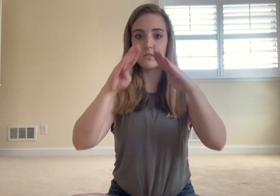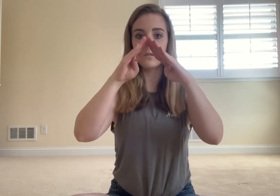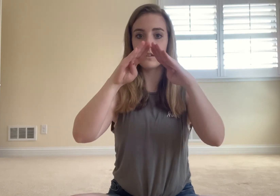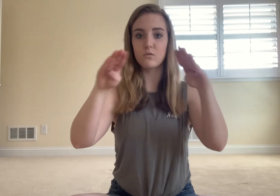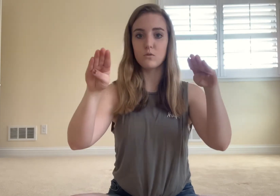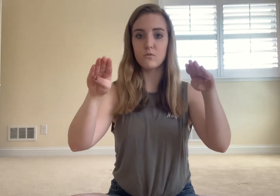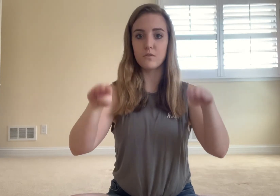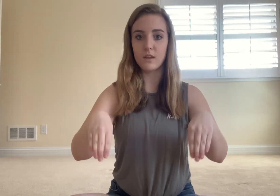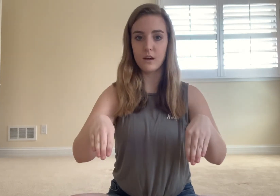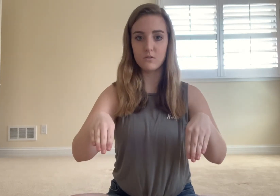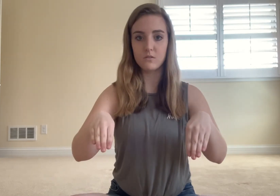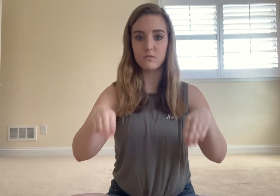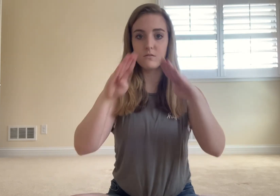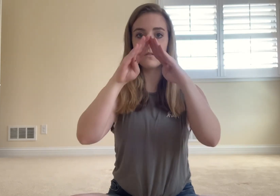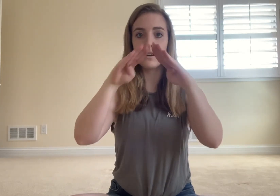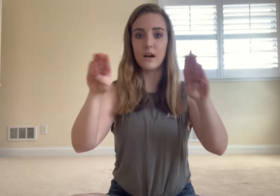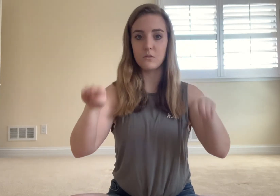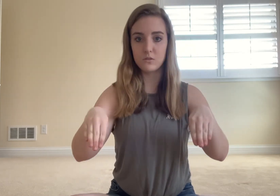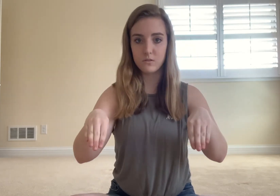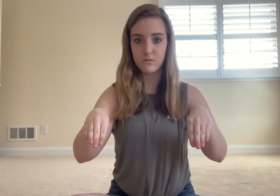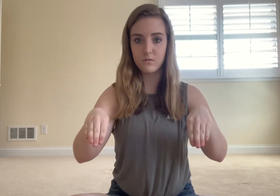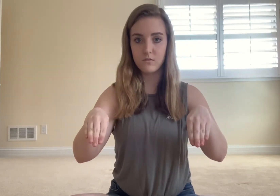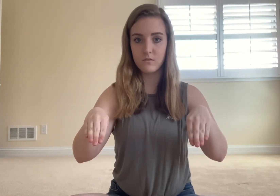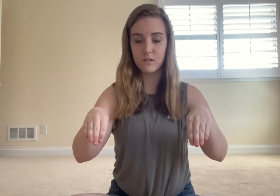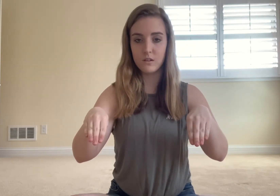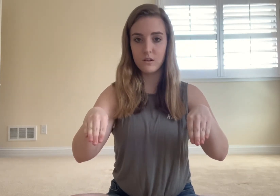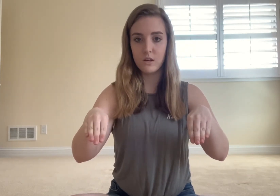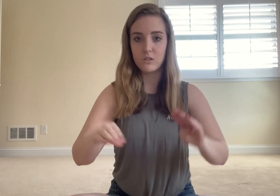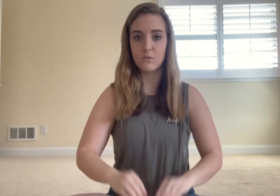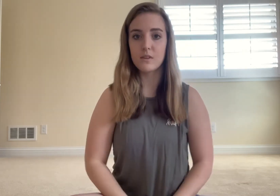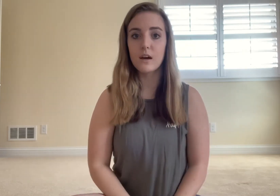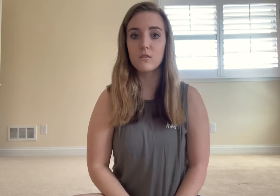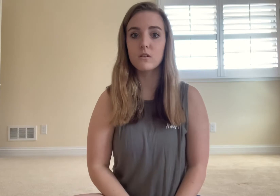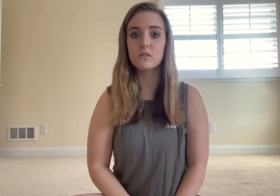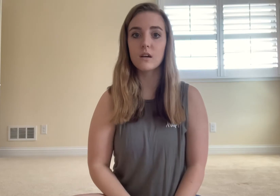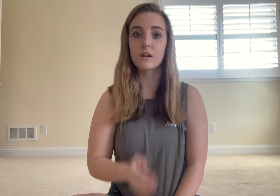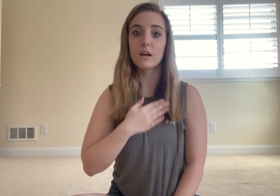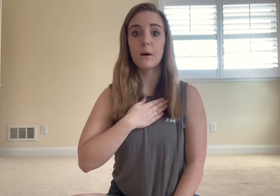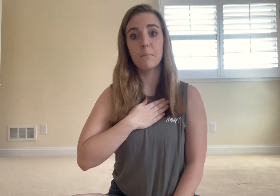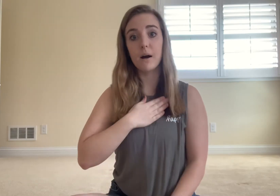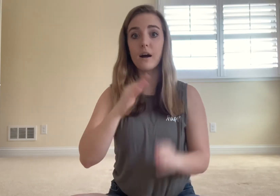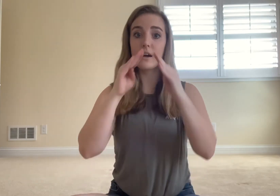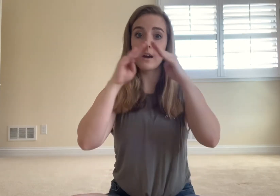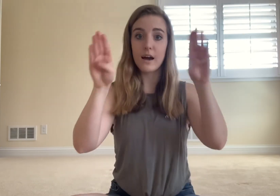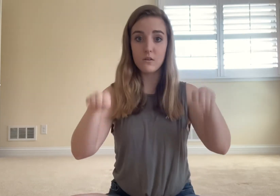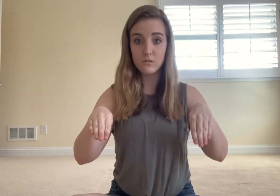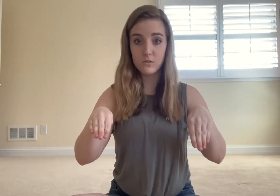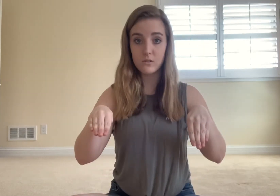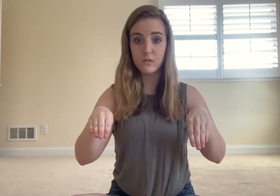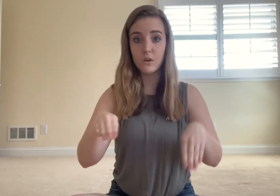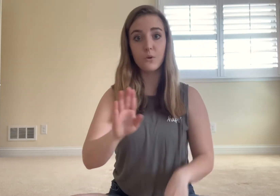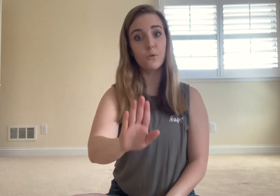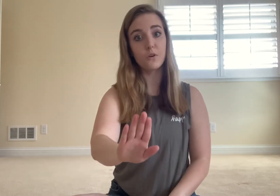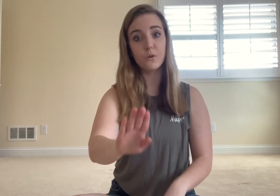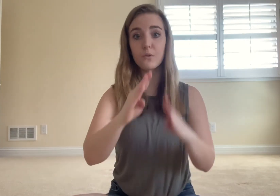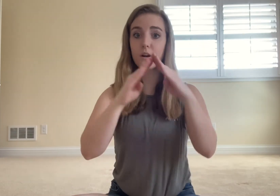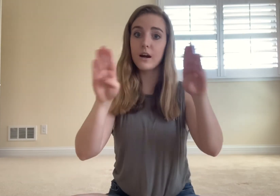like the roof and the house. House. So with that, you could say like my house, or your